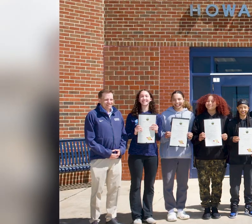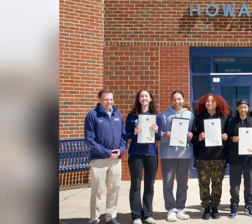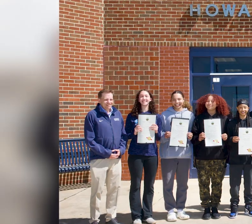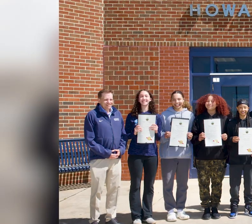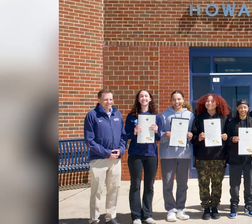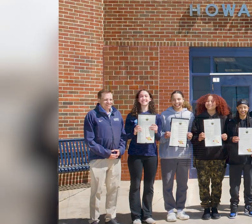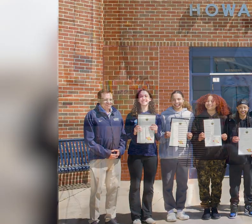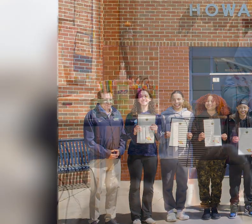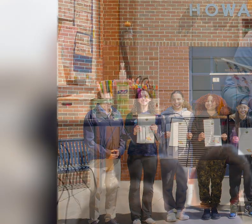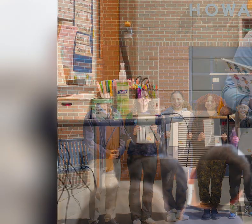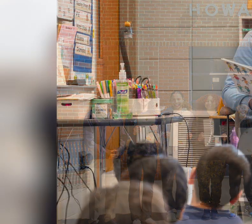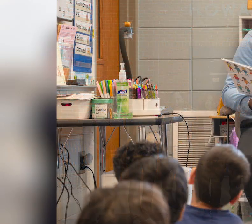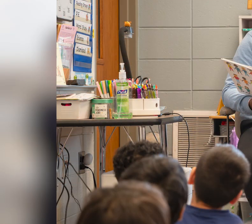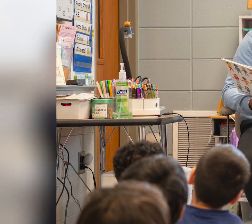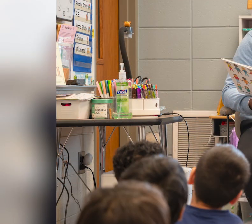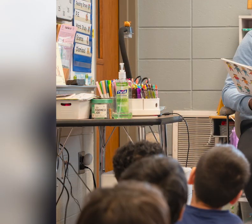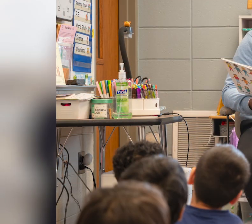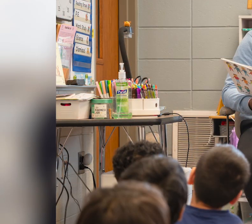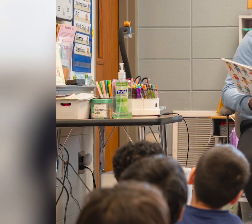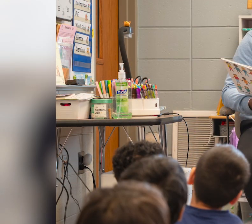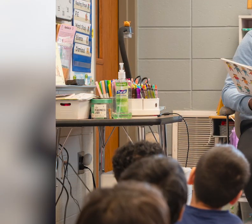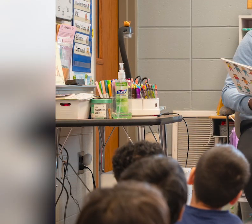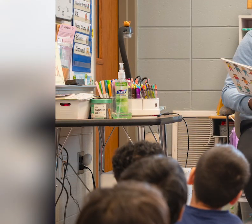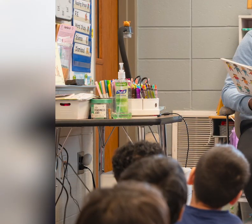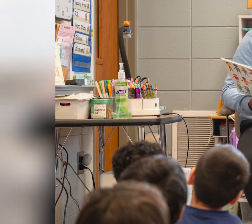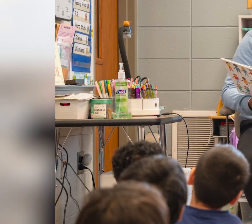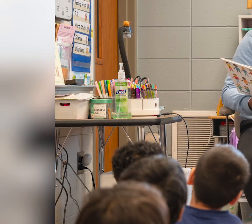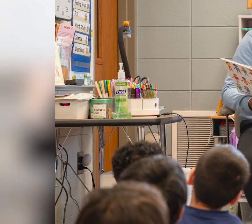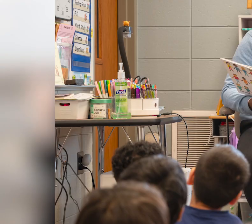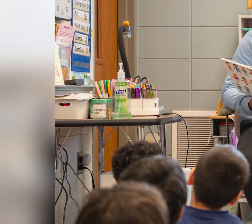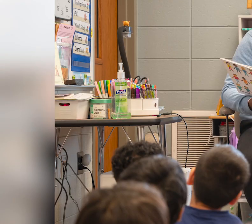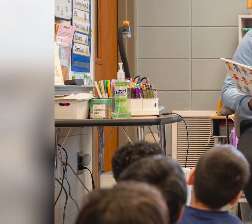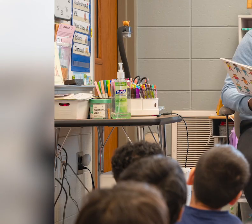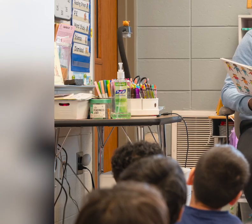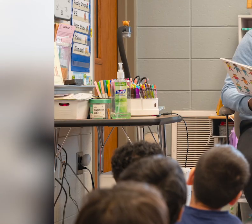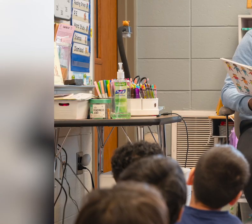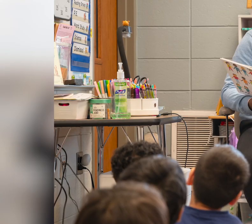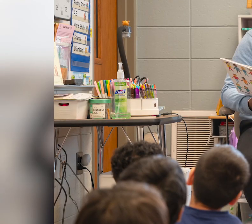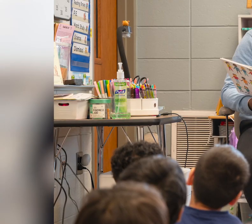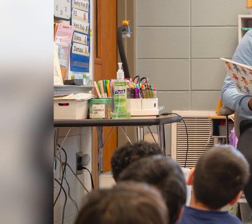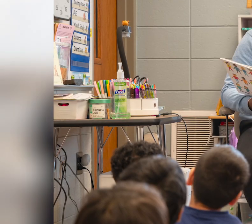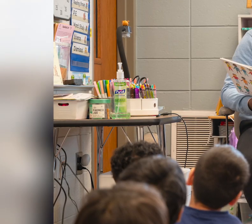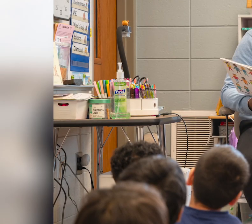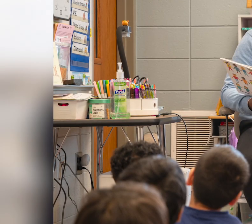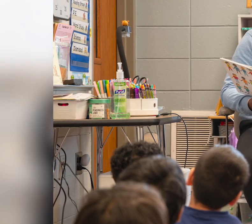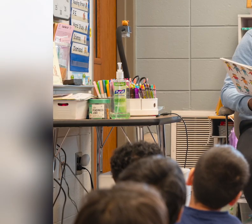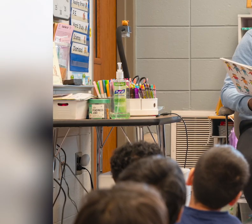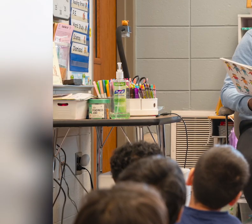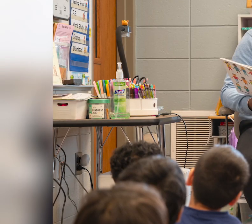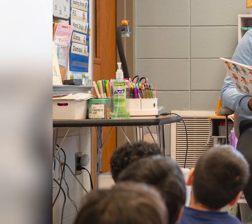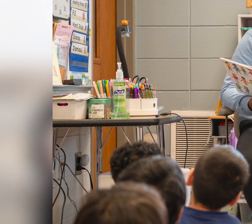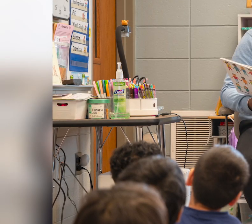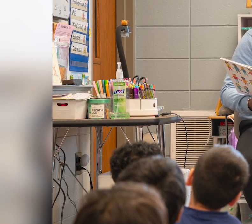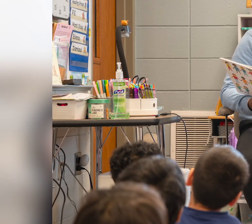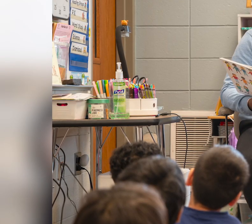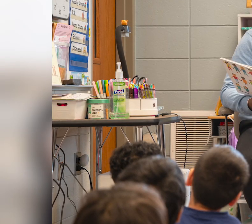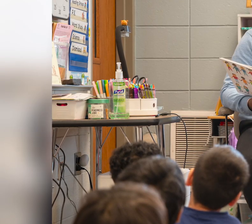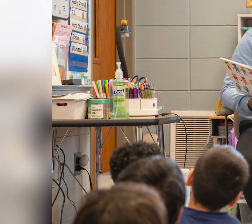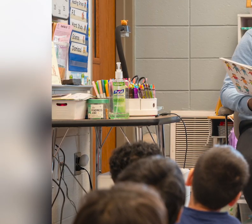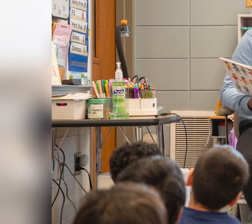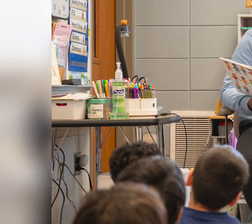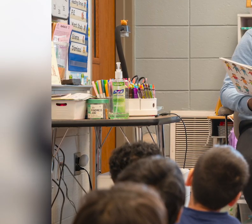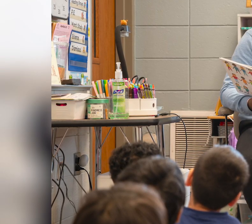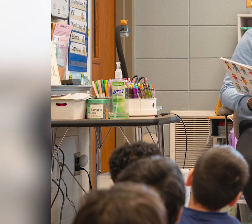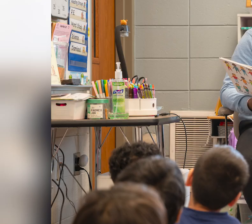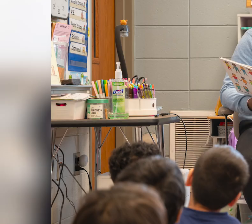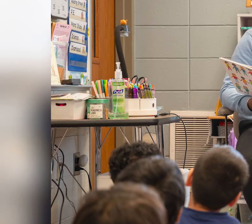Education has always been a great promise of Howard County. It is why families come here. It's why businesses grow here.